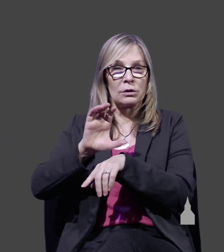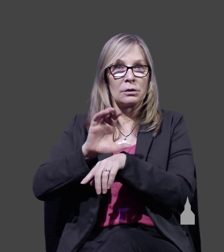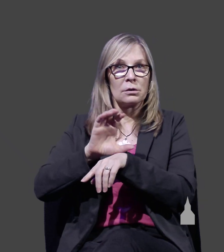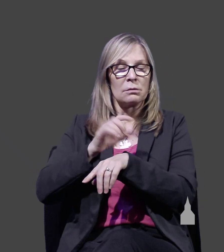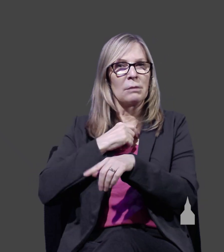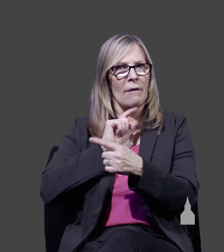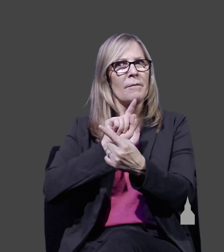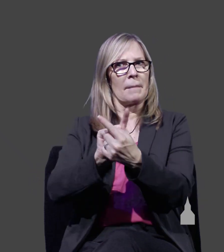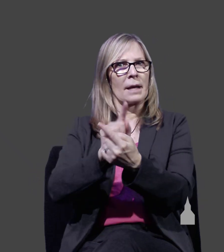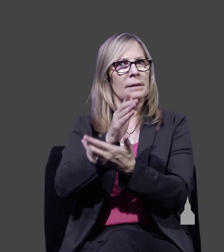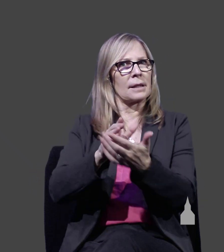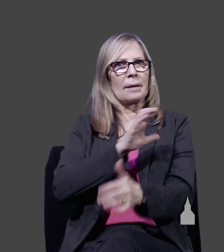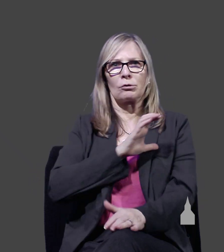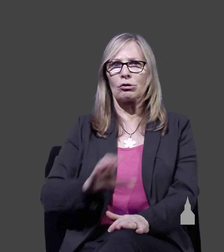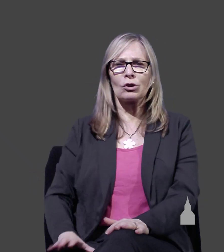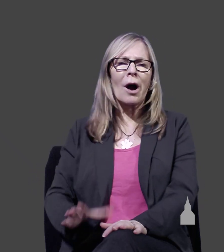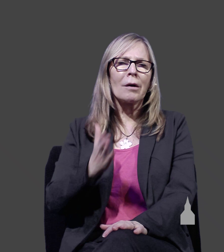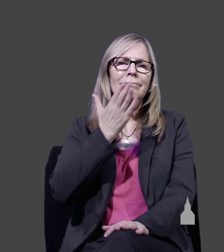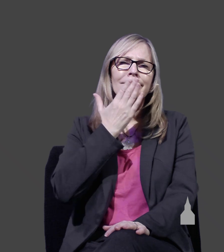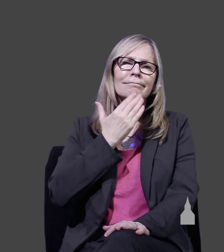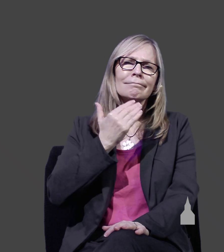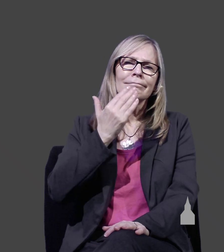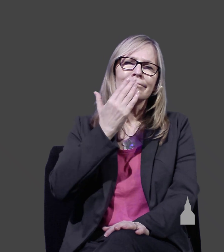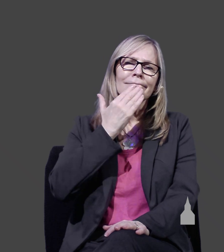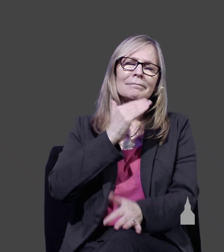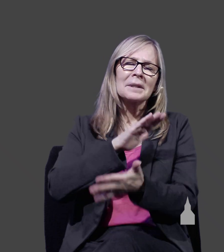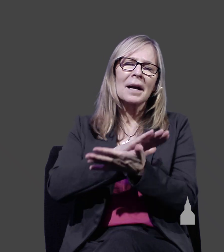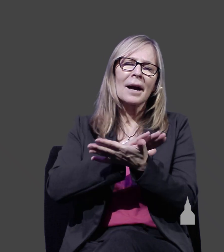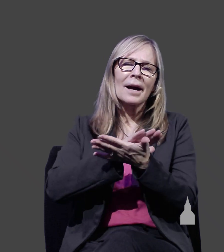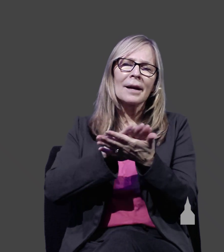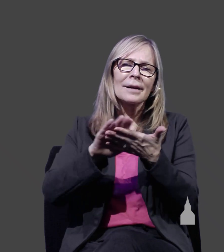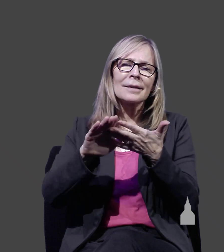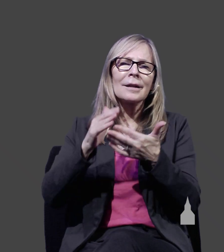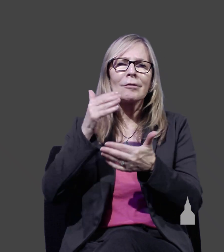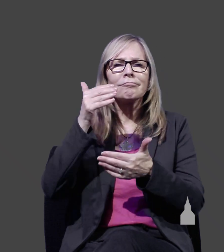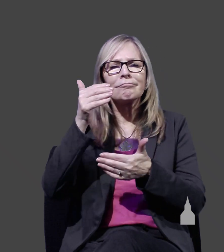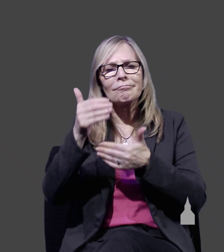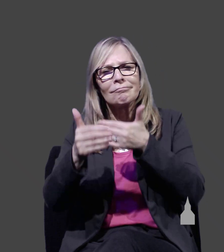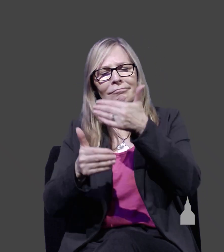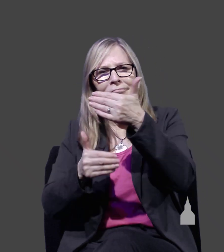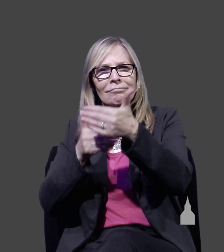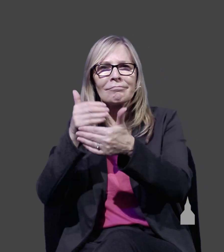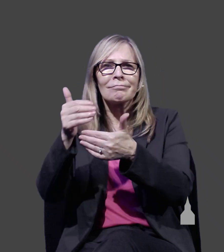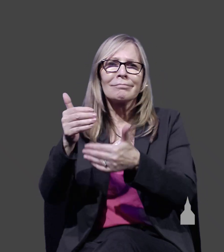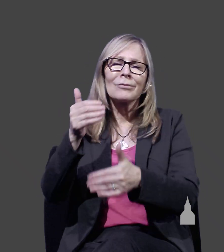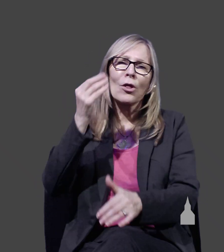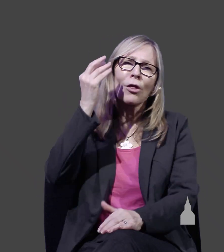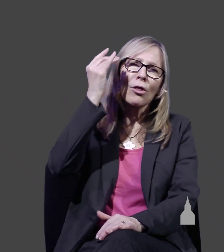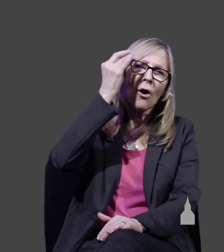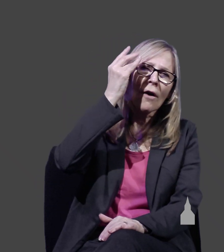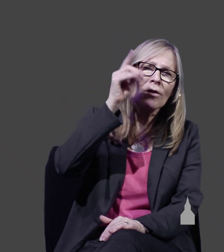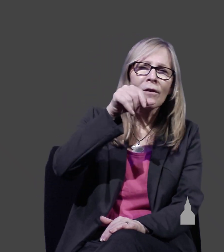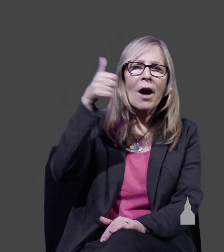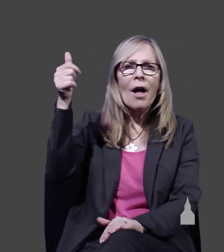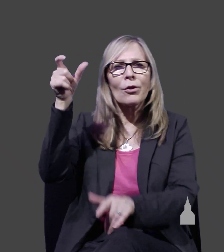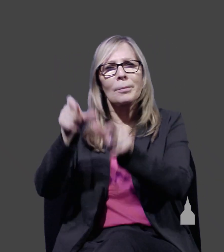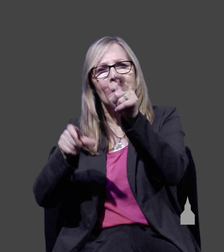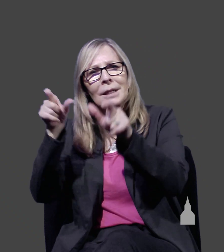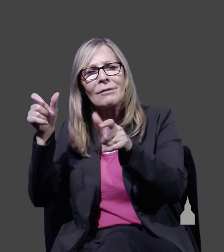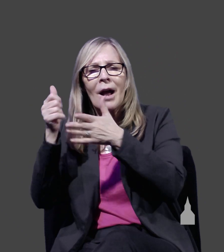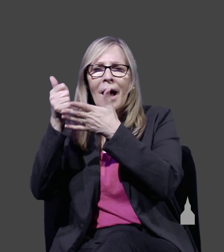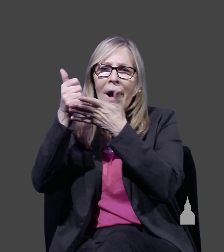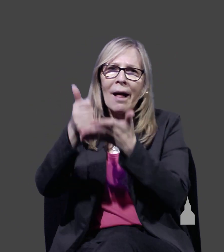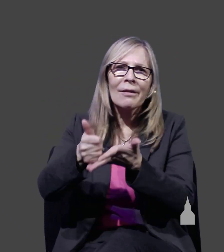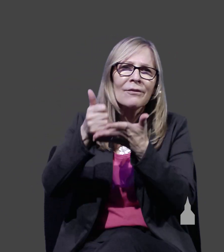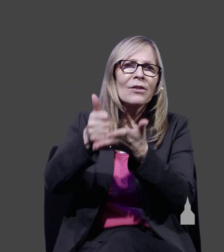and I've met Christians who are so kind. And they're so gracious, and they're so thoughtful of others, and they're so